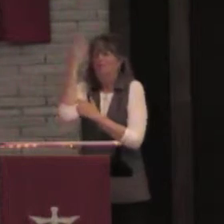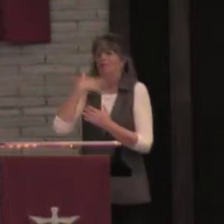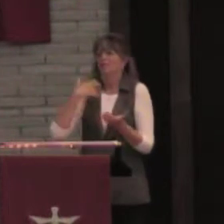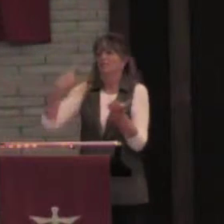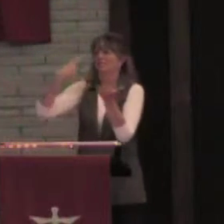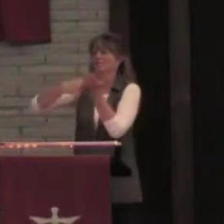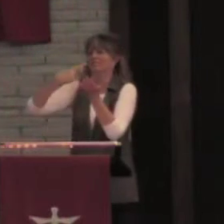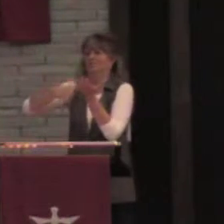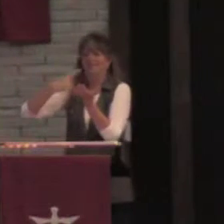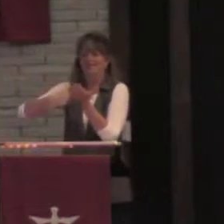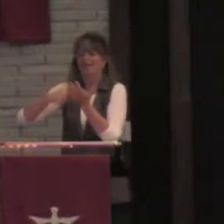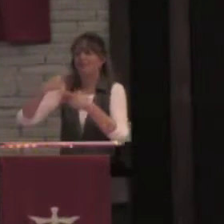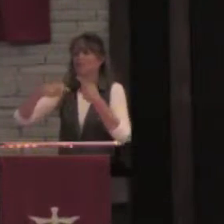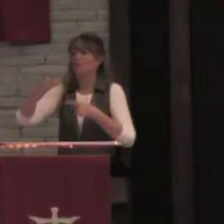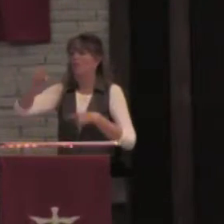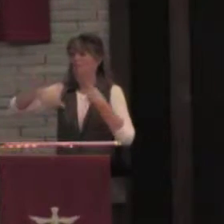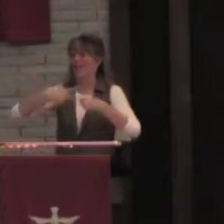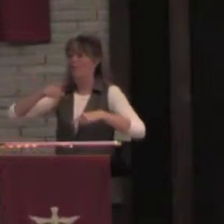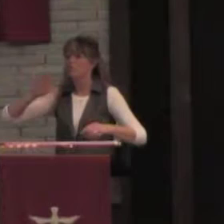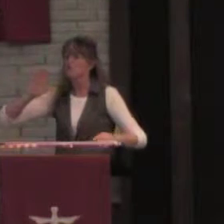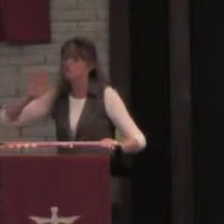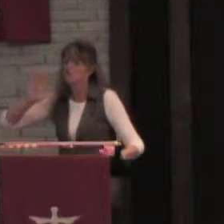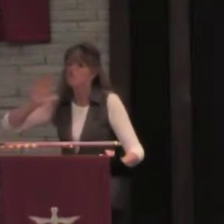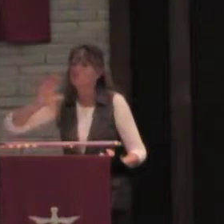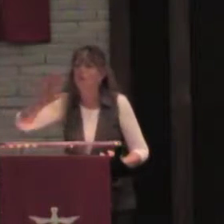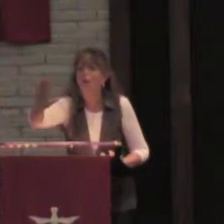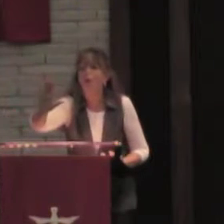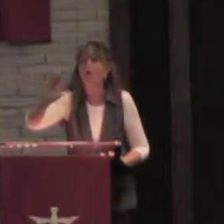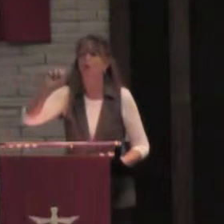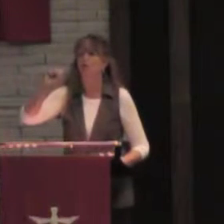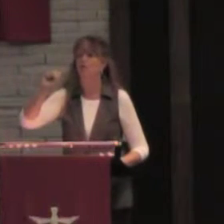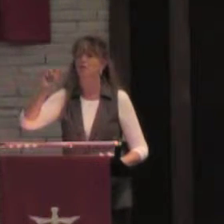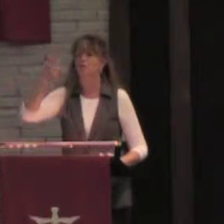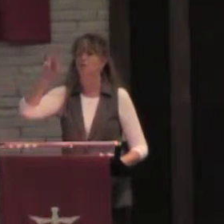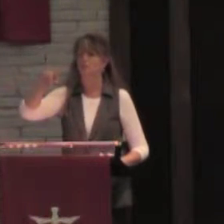So this morning, I want to talk about your